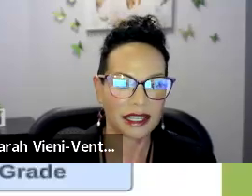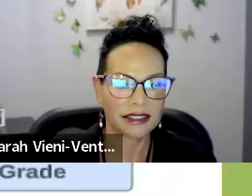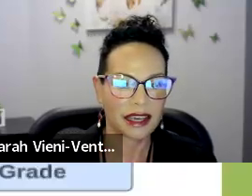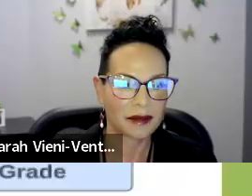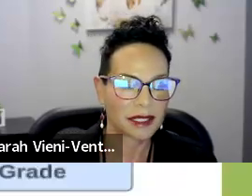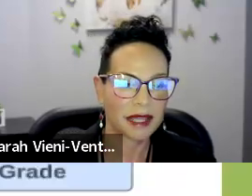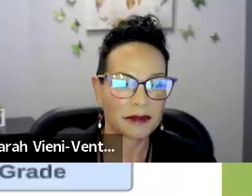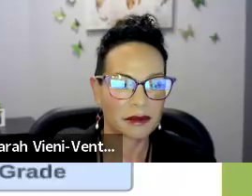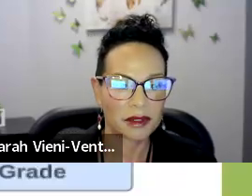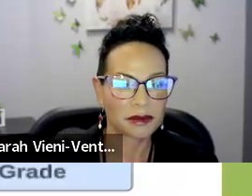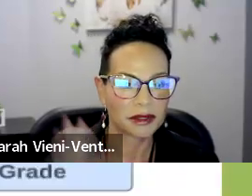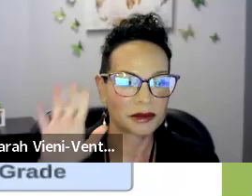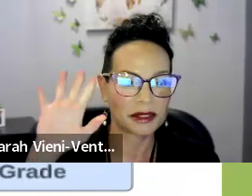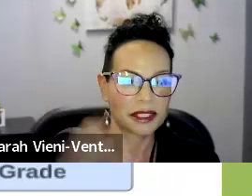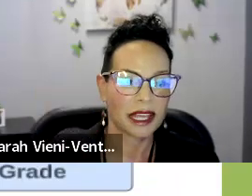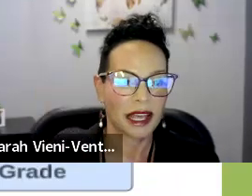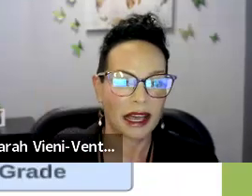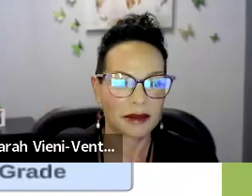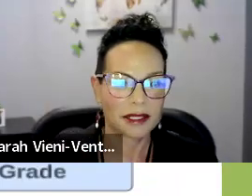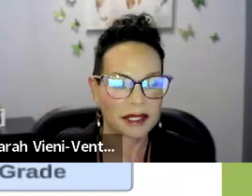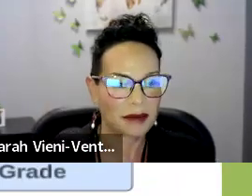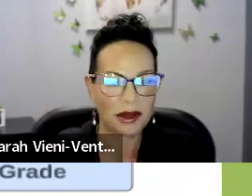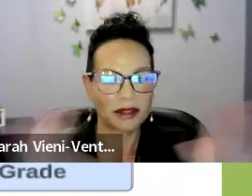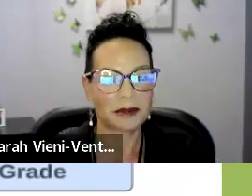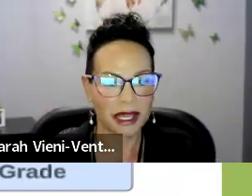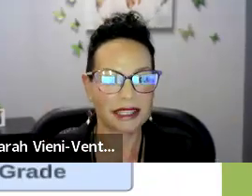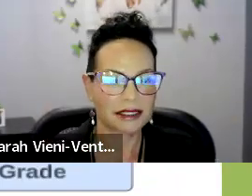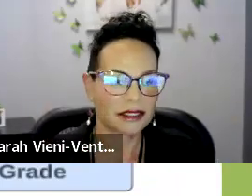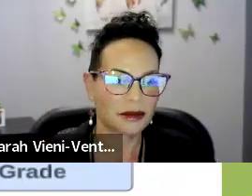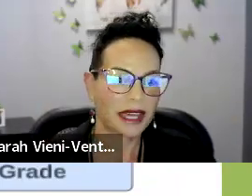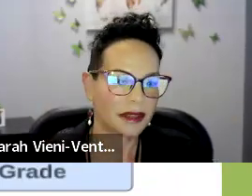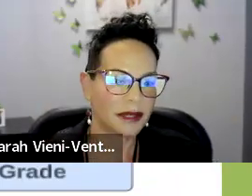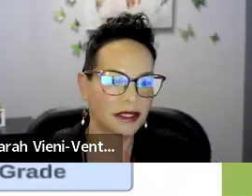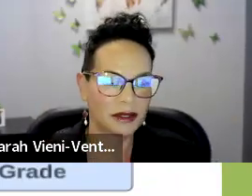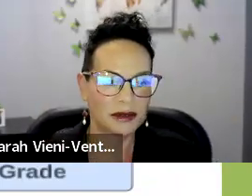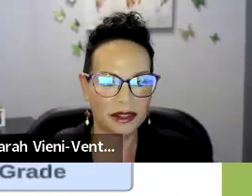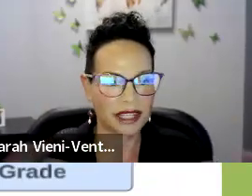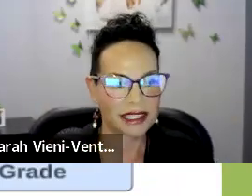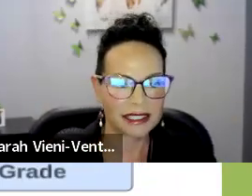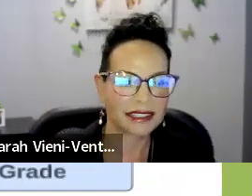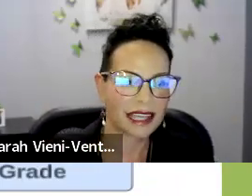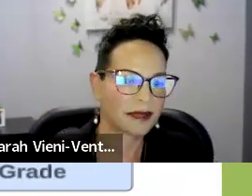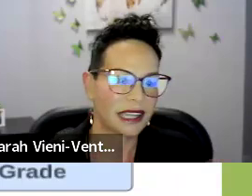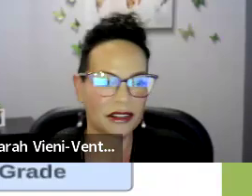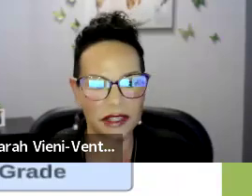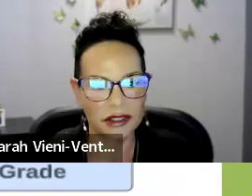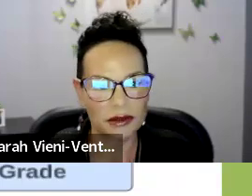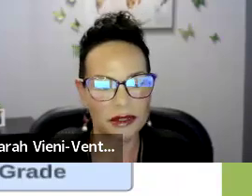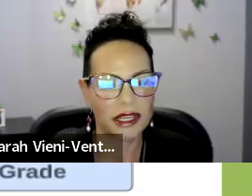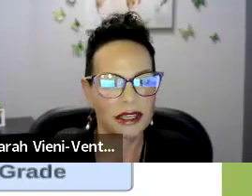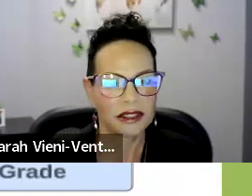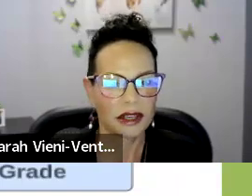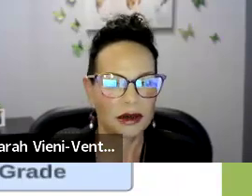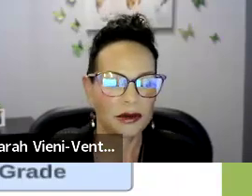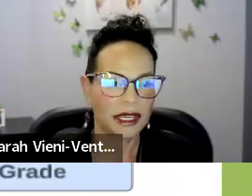driving your kids sometimes to multiple schools, sometimes all over the place to get them into their classes on time. It's not your feeder